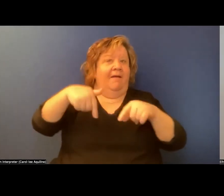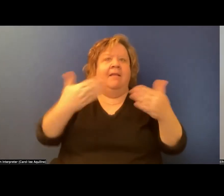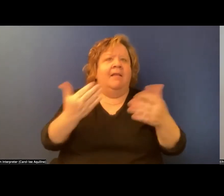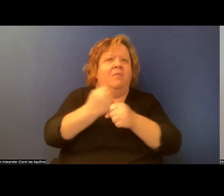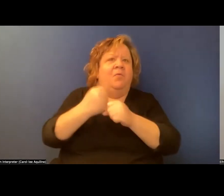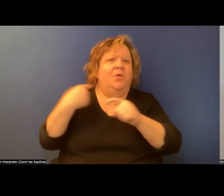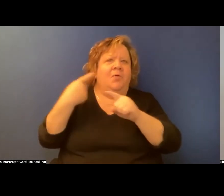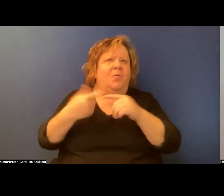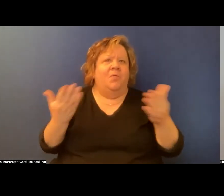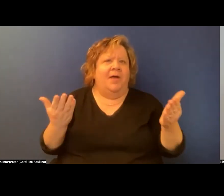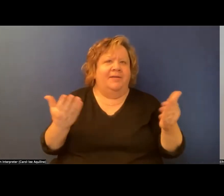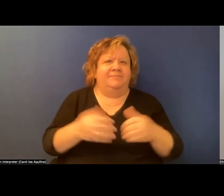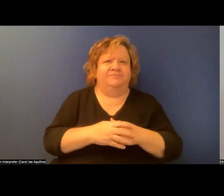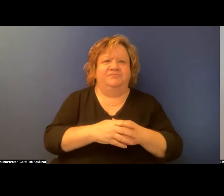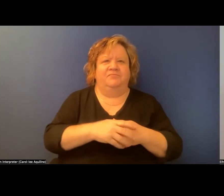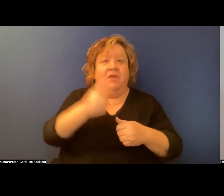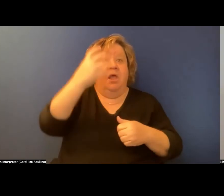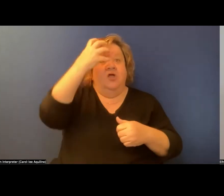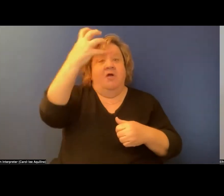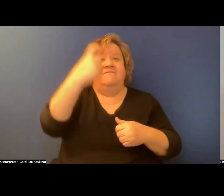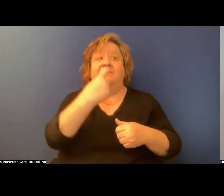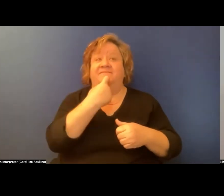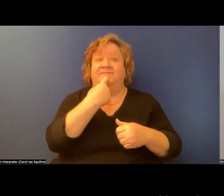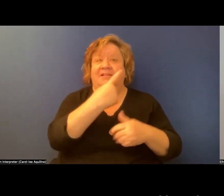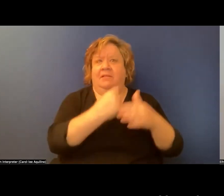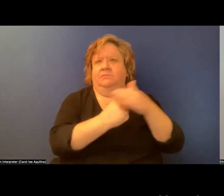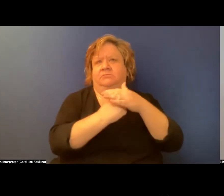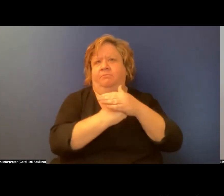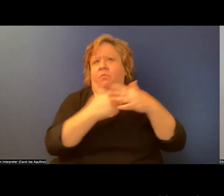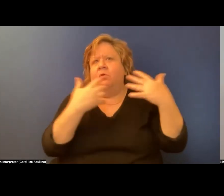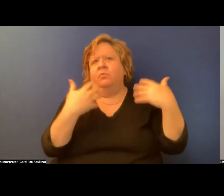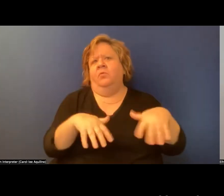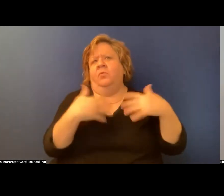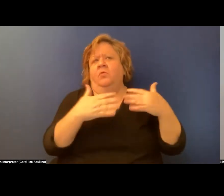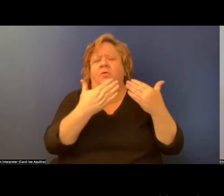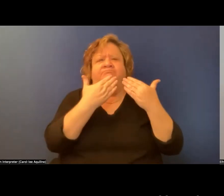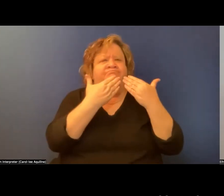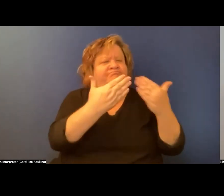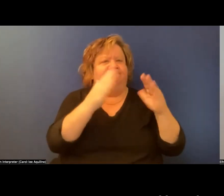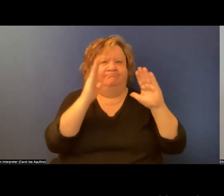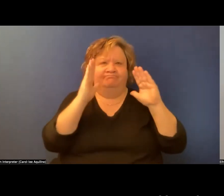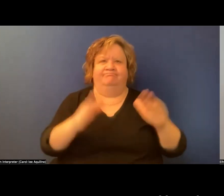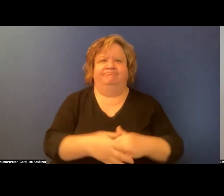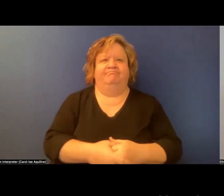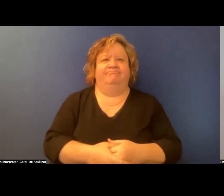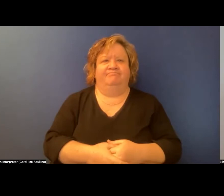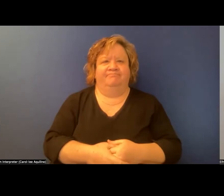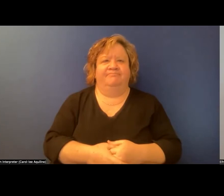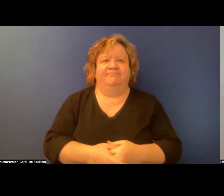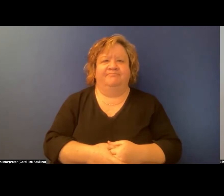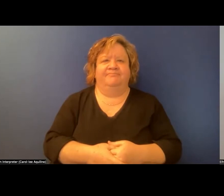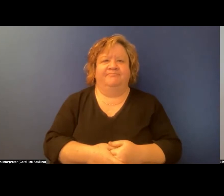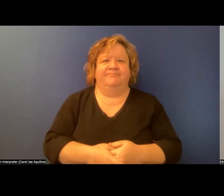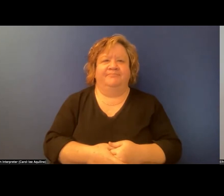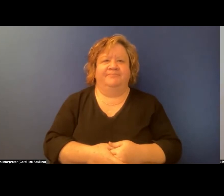government of Finland to participate in COP26. And I can happily announce that the government of Finland is